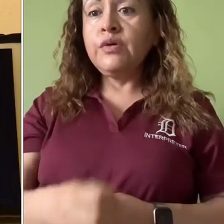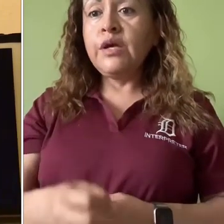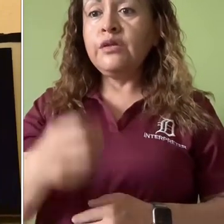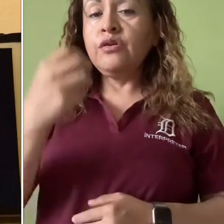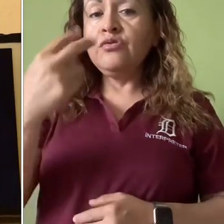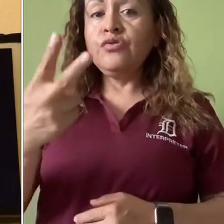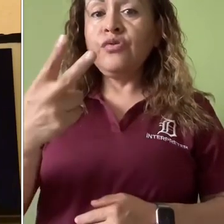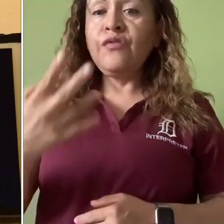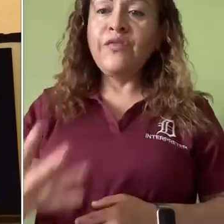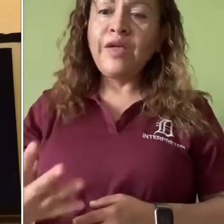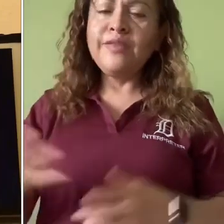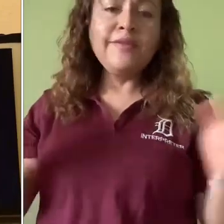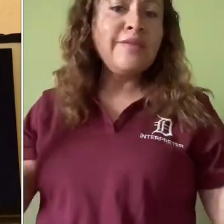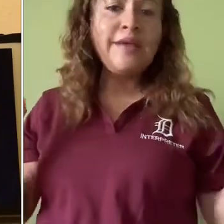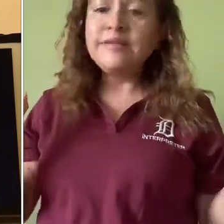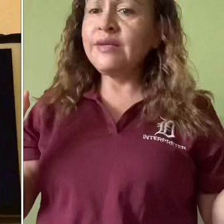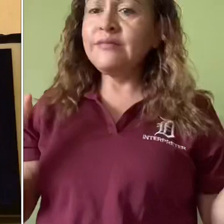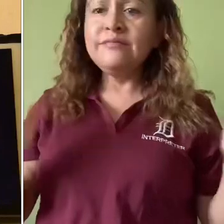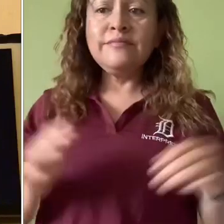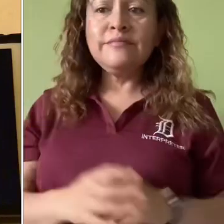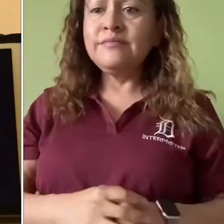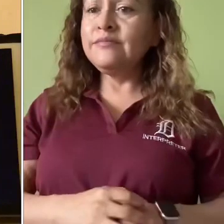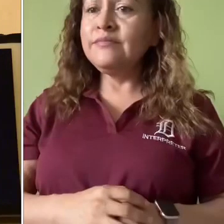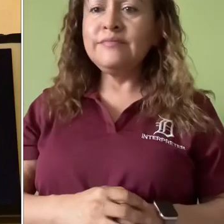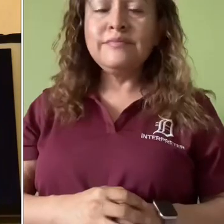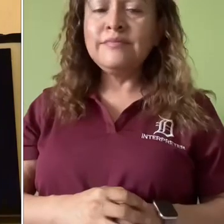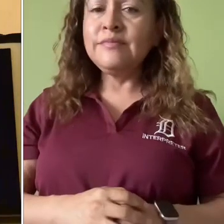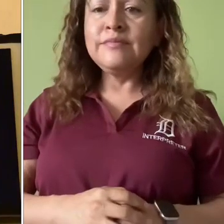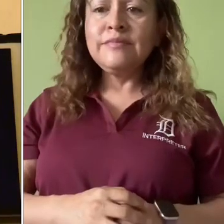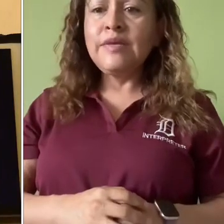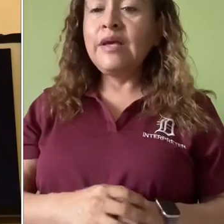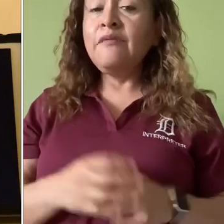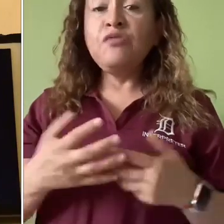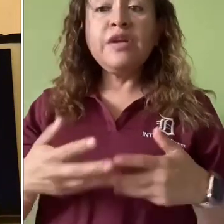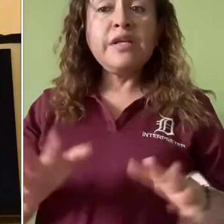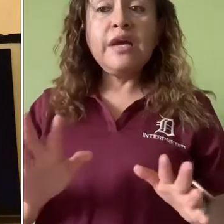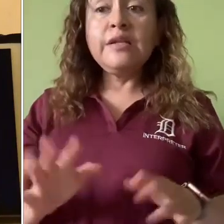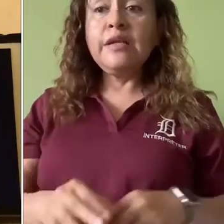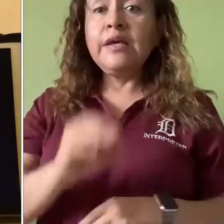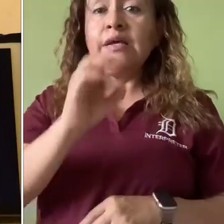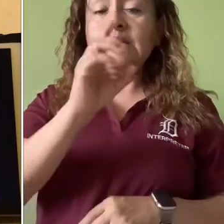be 2 2/5. 6 2/5 minus 4